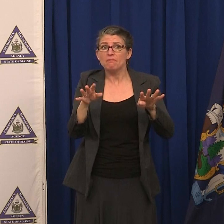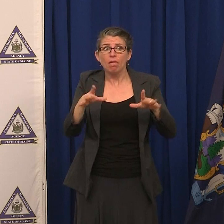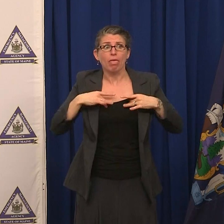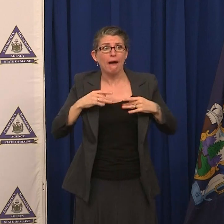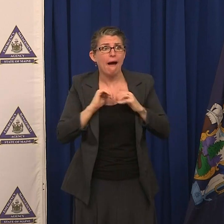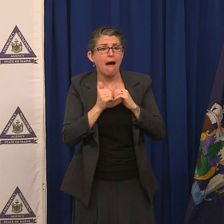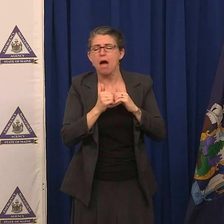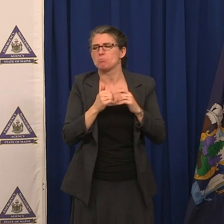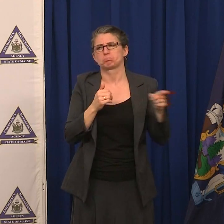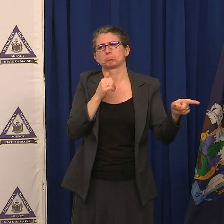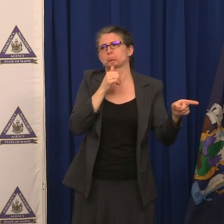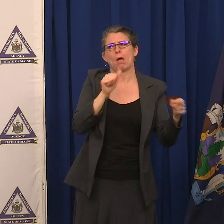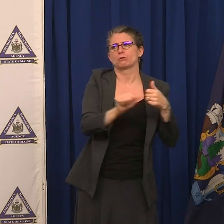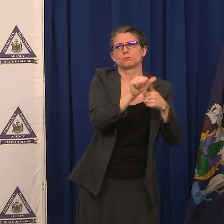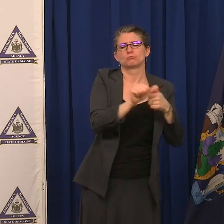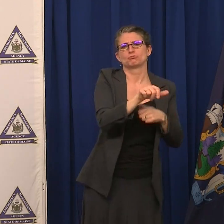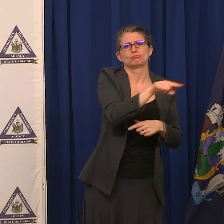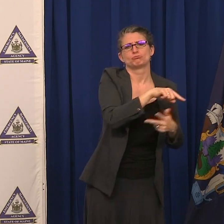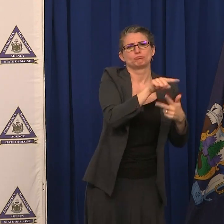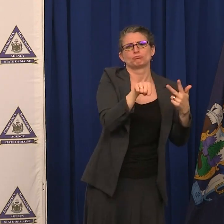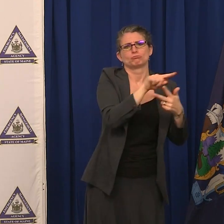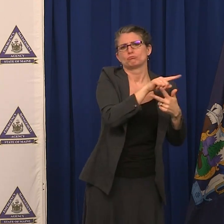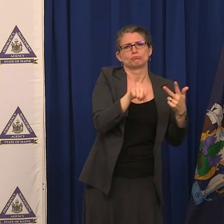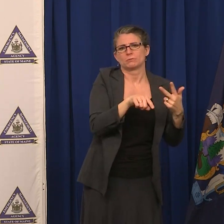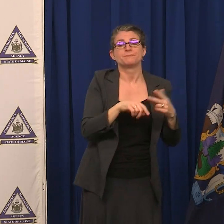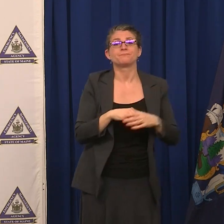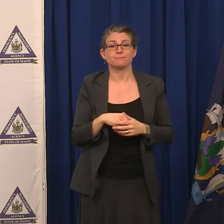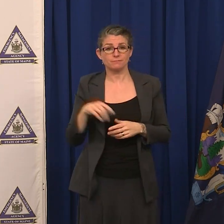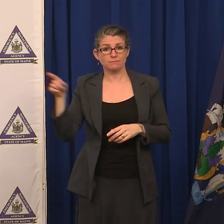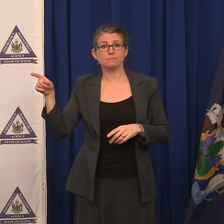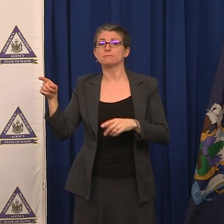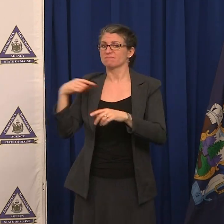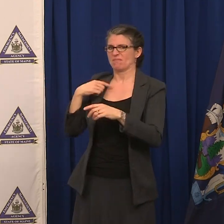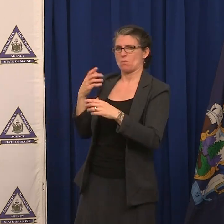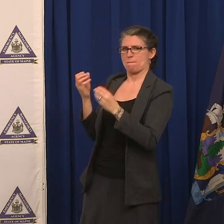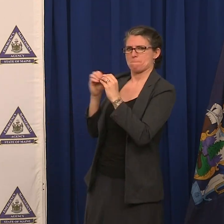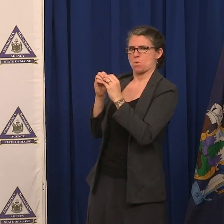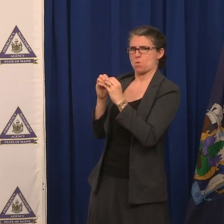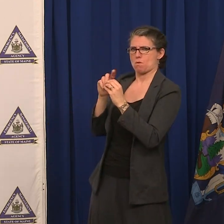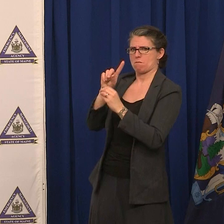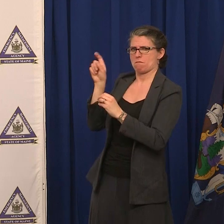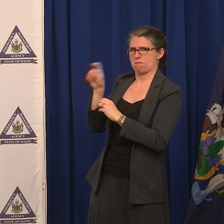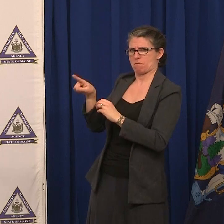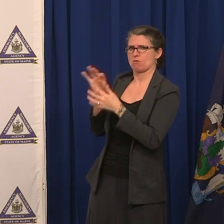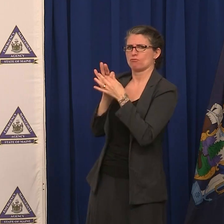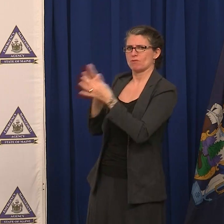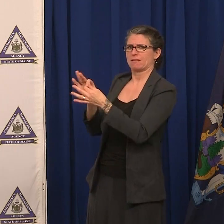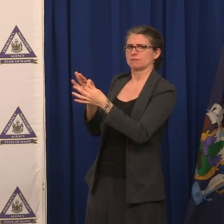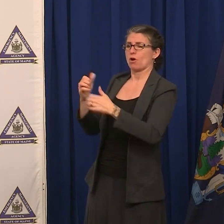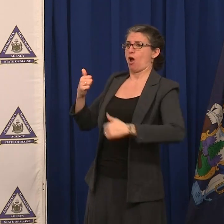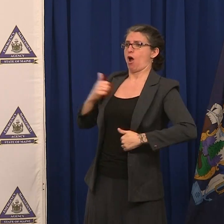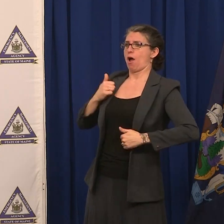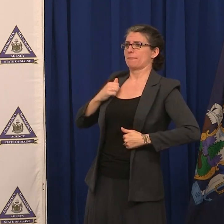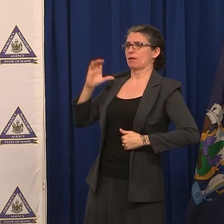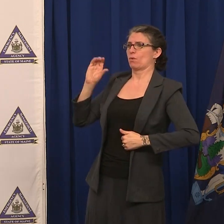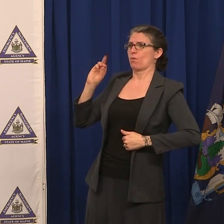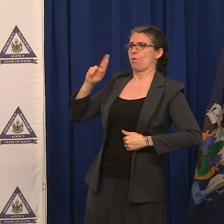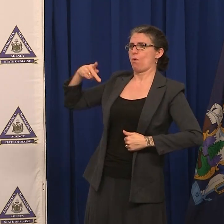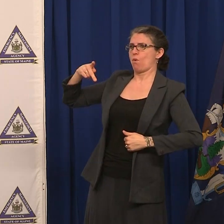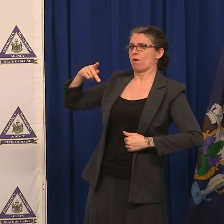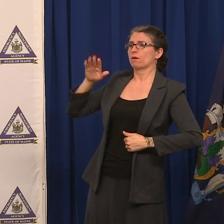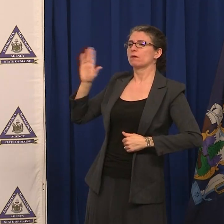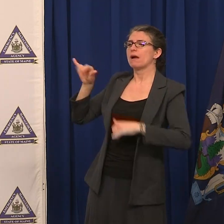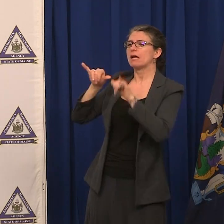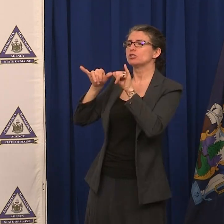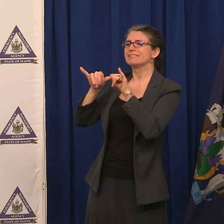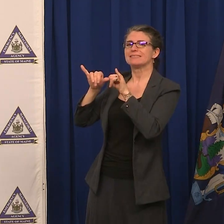Army Corps of Engineers possibly setting up a field hospital, where that would be? Probably Cumberland County, I'm guessing. We haven't, no locations have